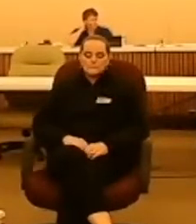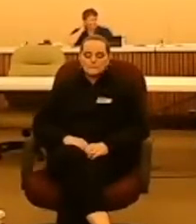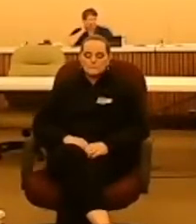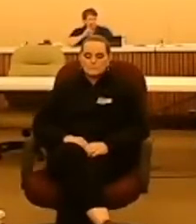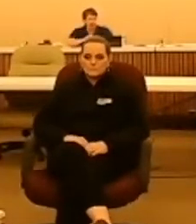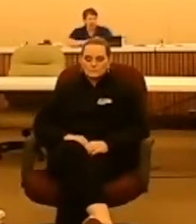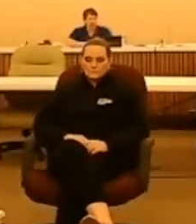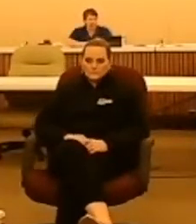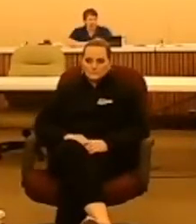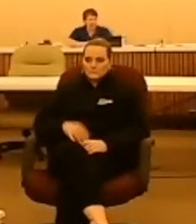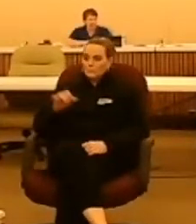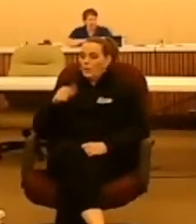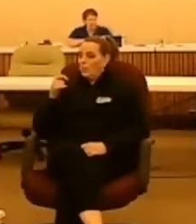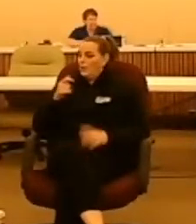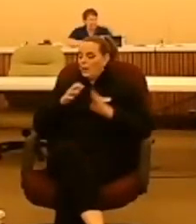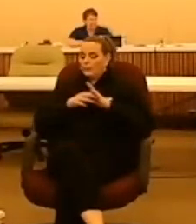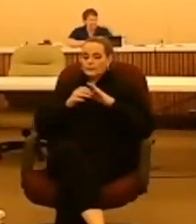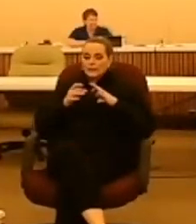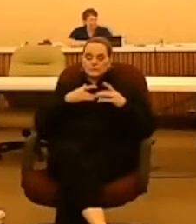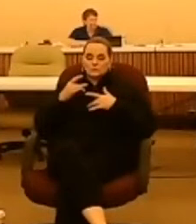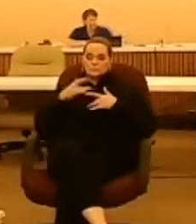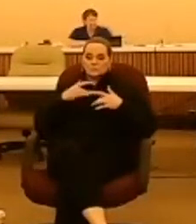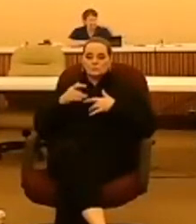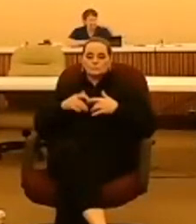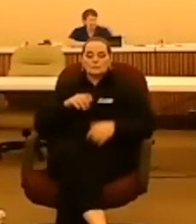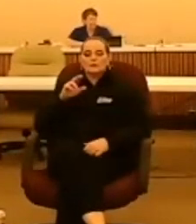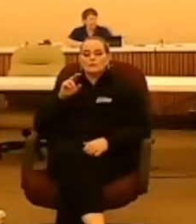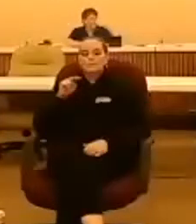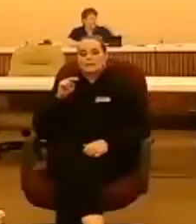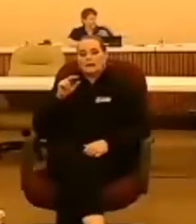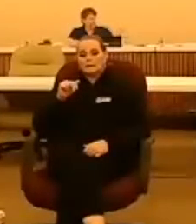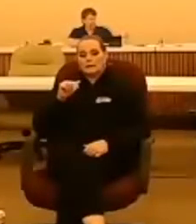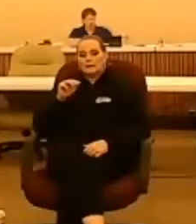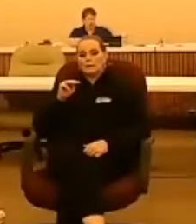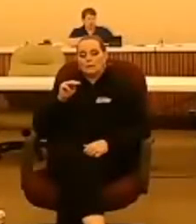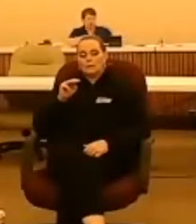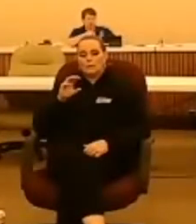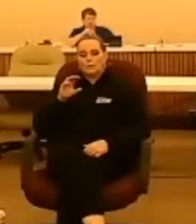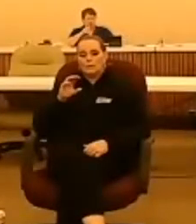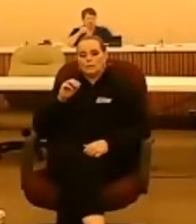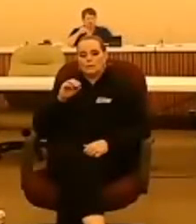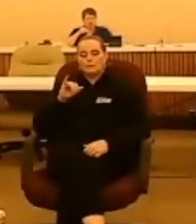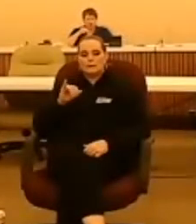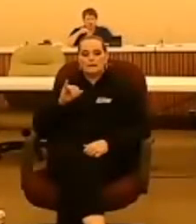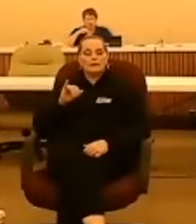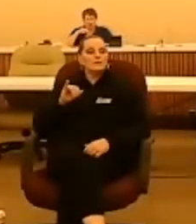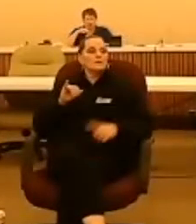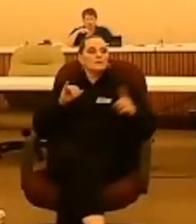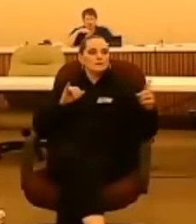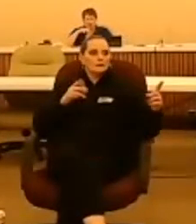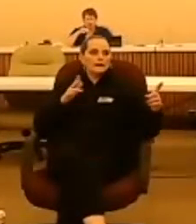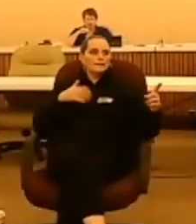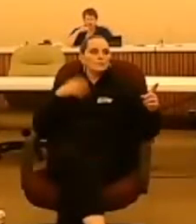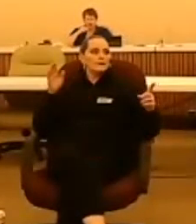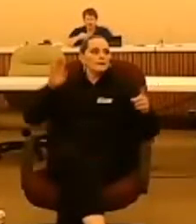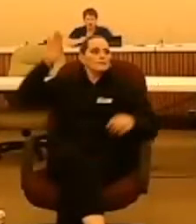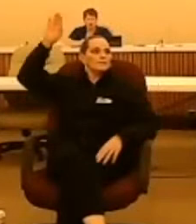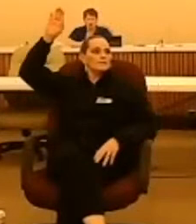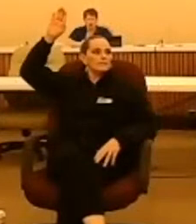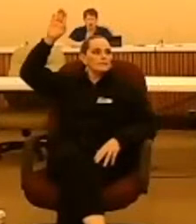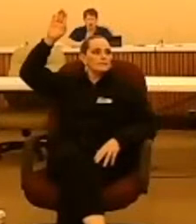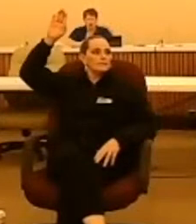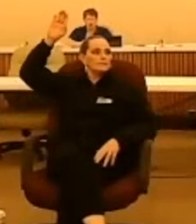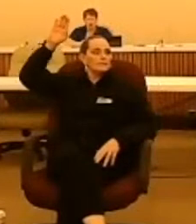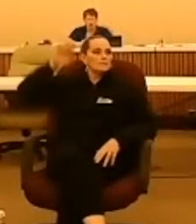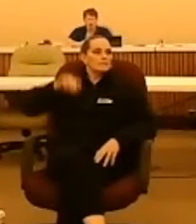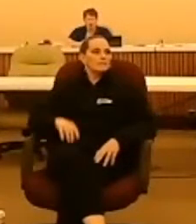Other comments, other concerns? questions? Naomi does have her hand raised. I